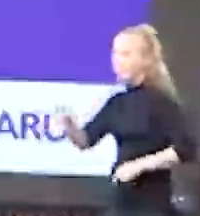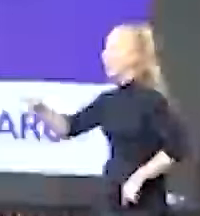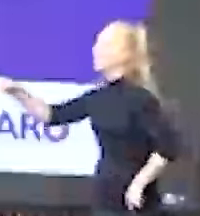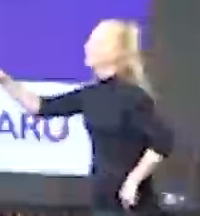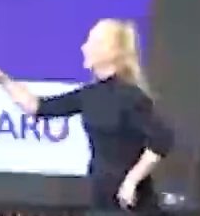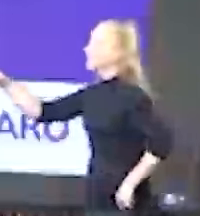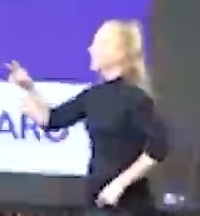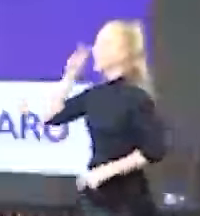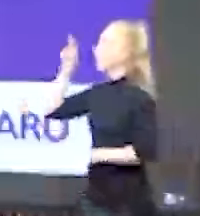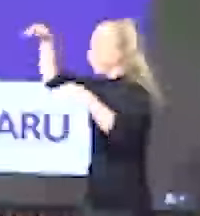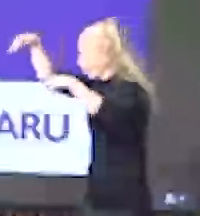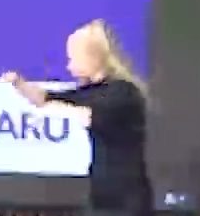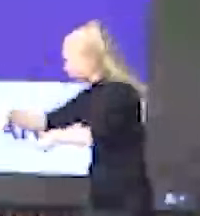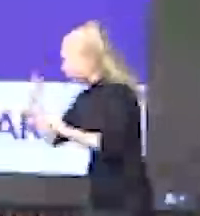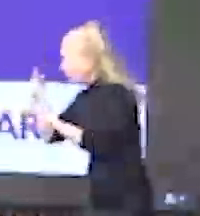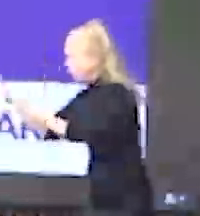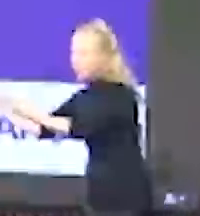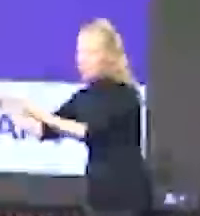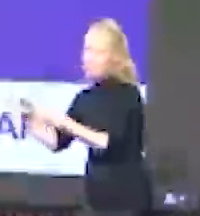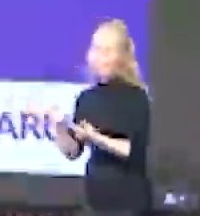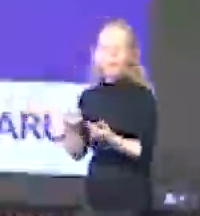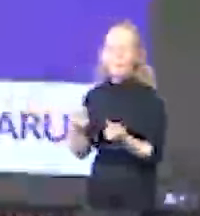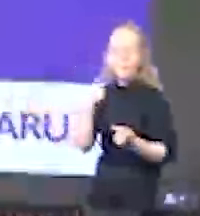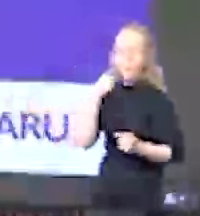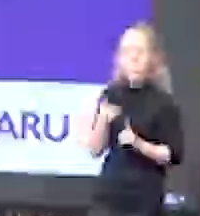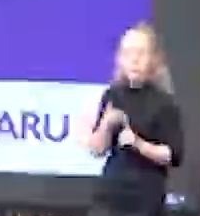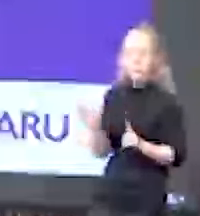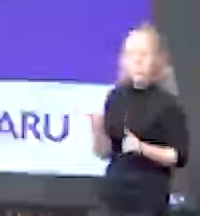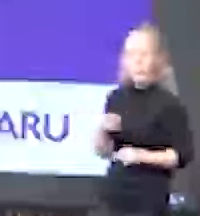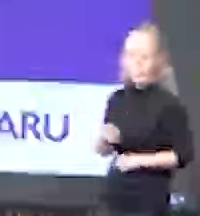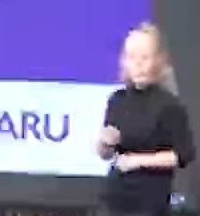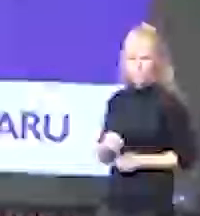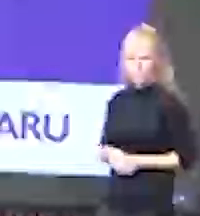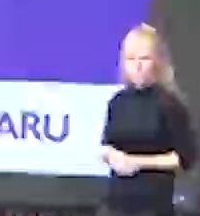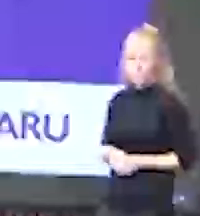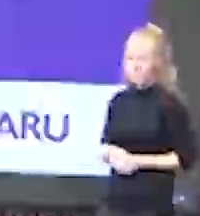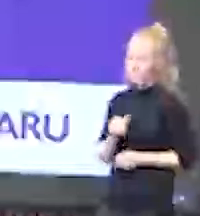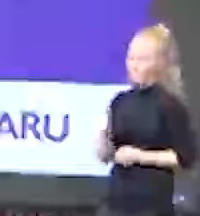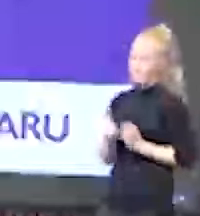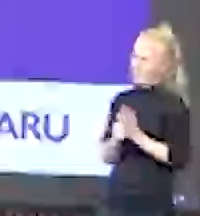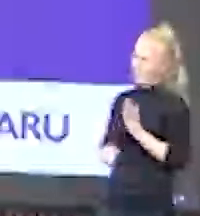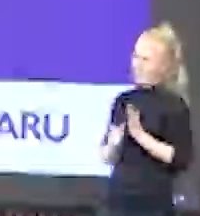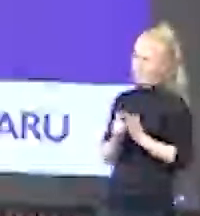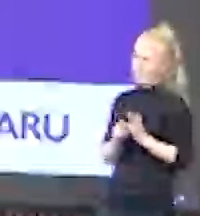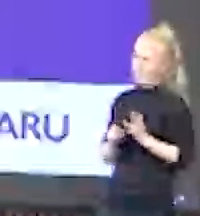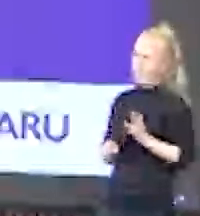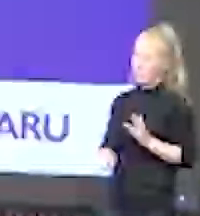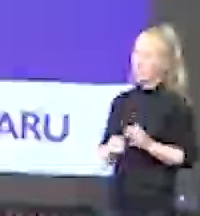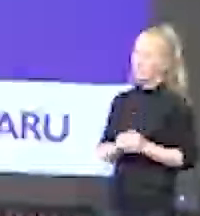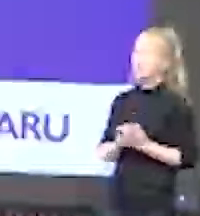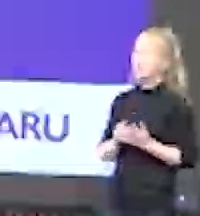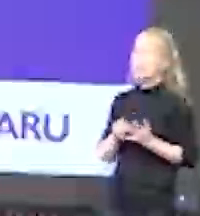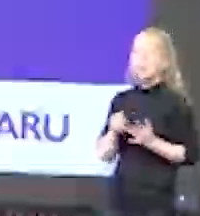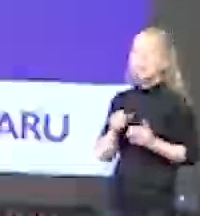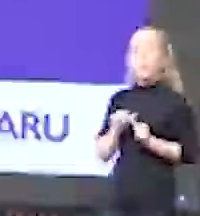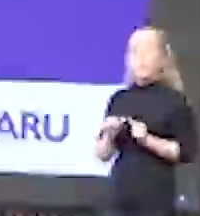my 14-storey window? That's right, a big one. That's right. Do you know what they're doing? All of those things. There are myriad ways to distract in